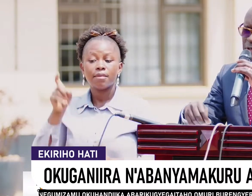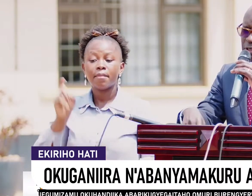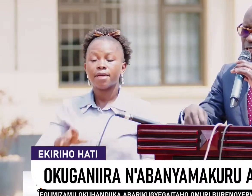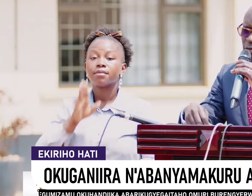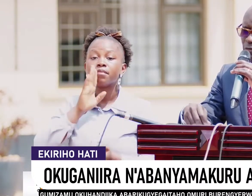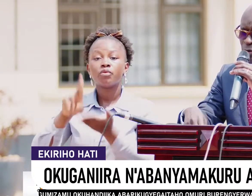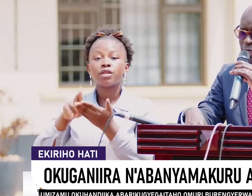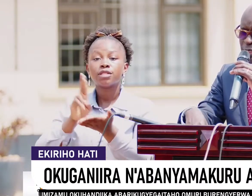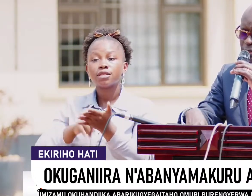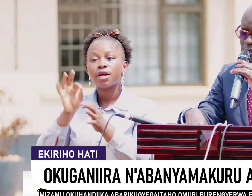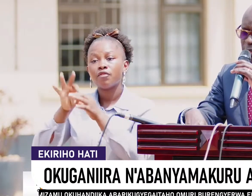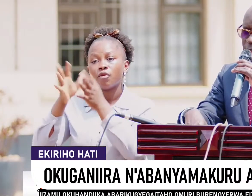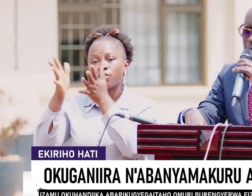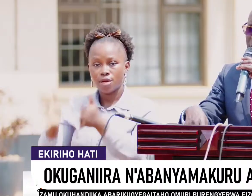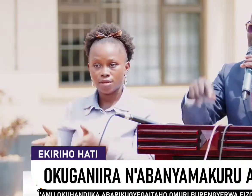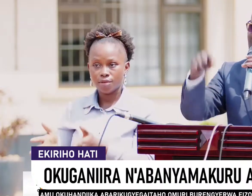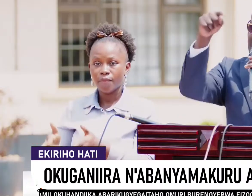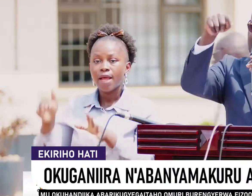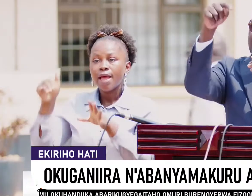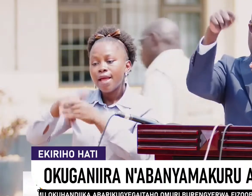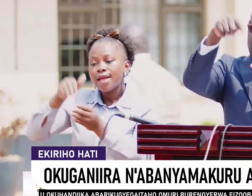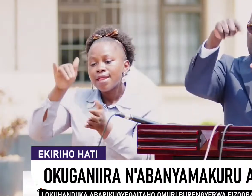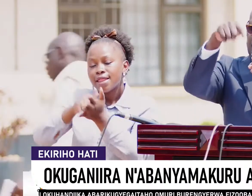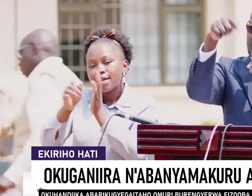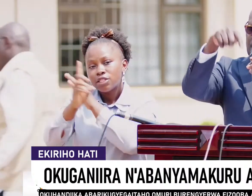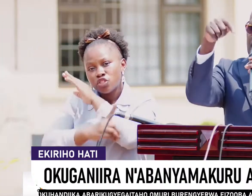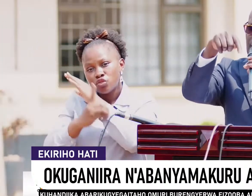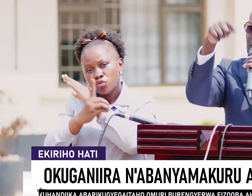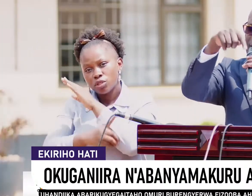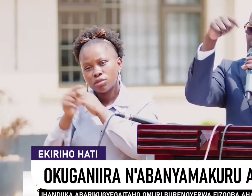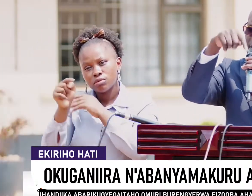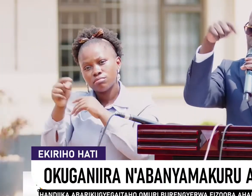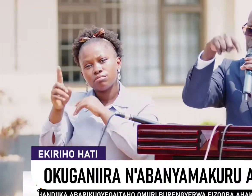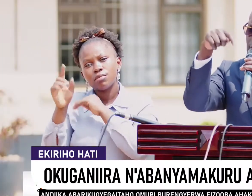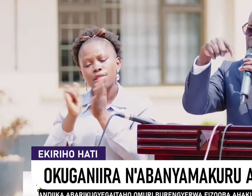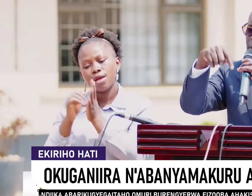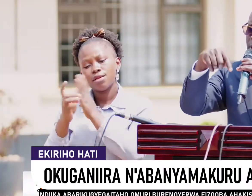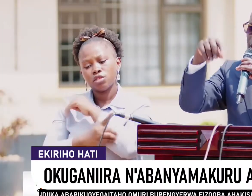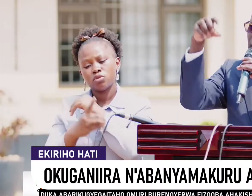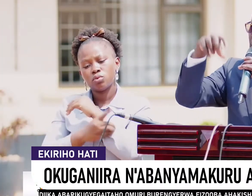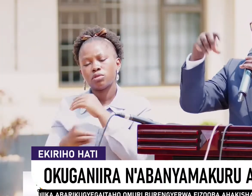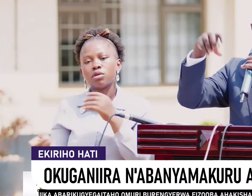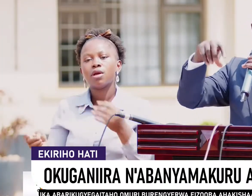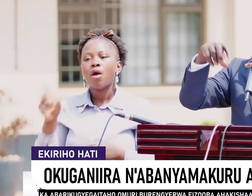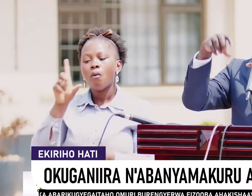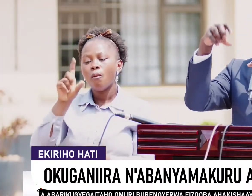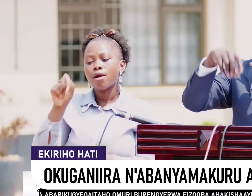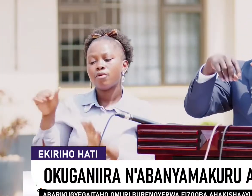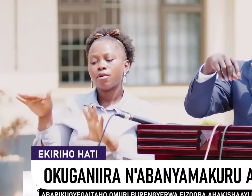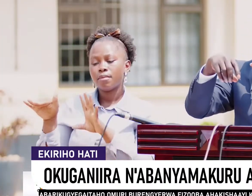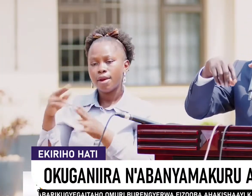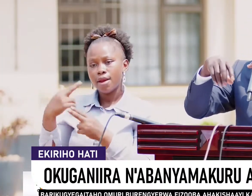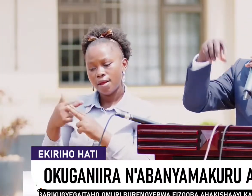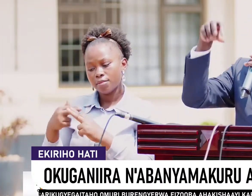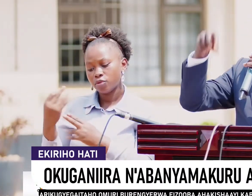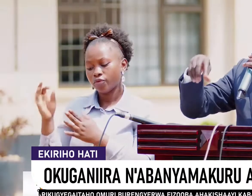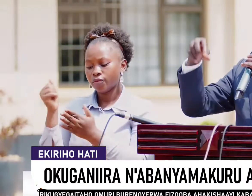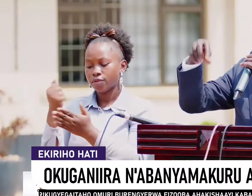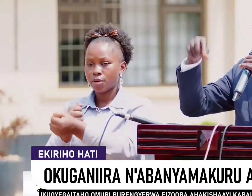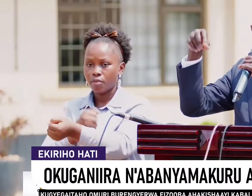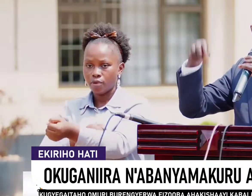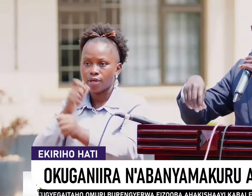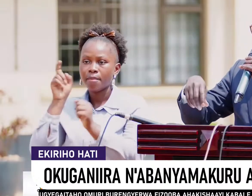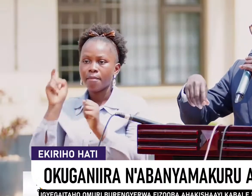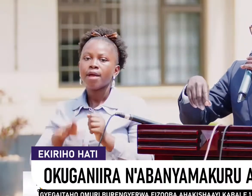be registered voters in that district. The 100 names of supporters should